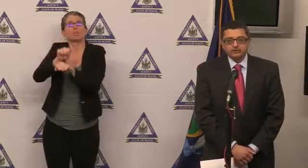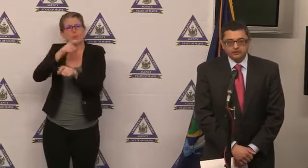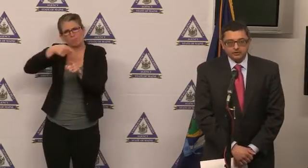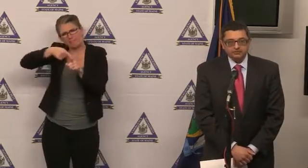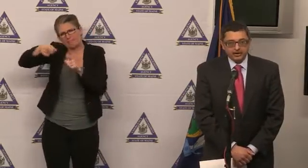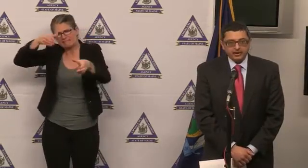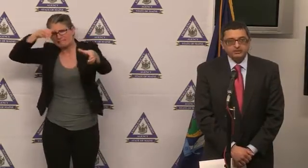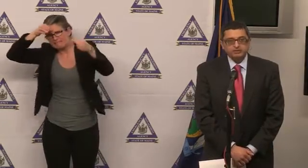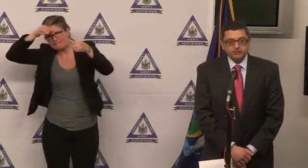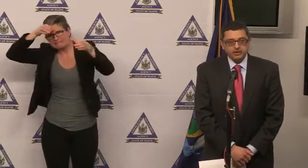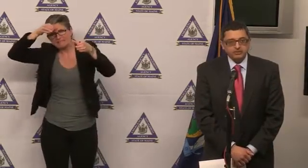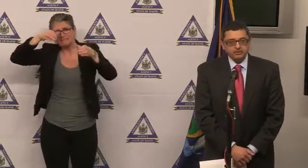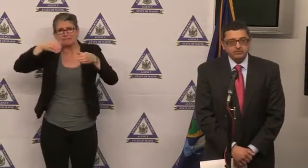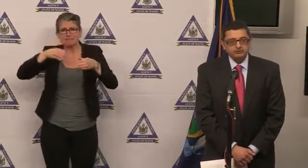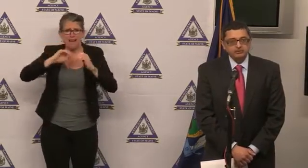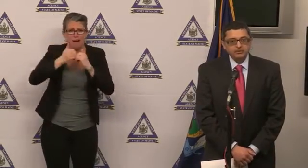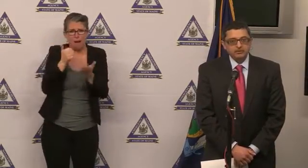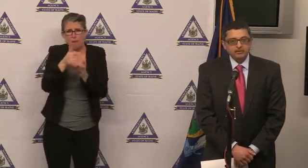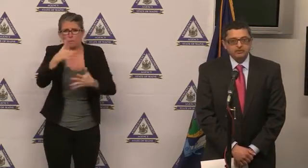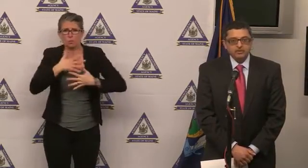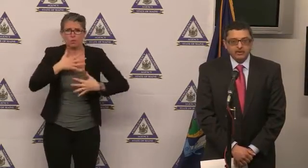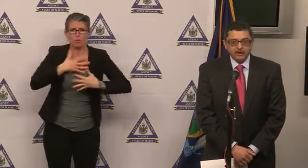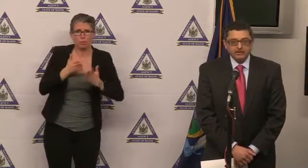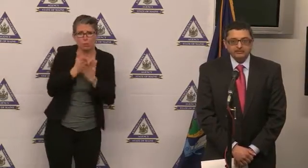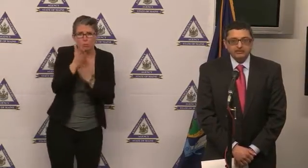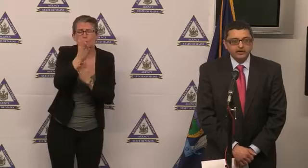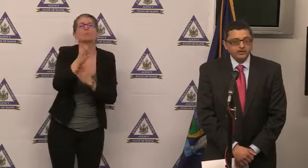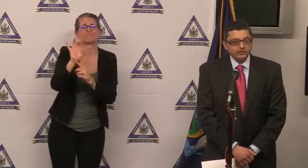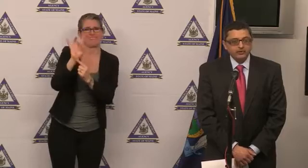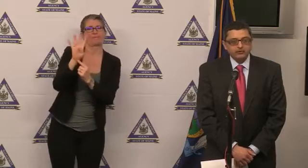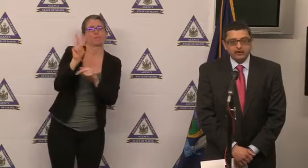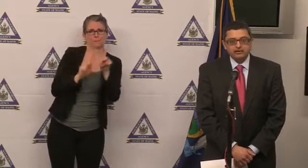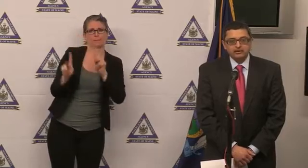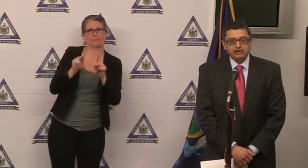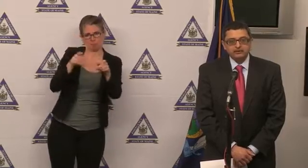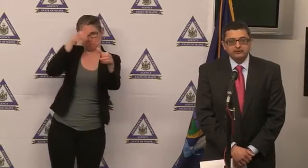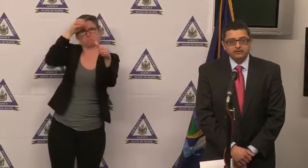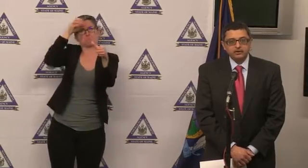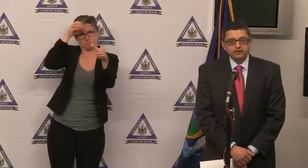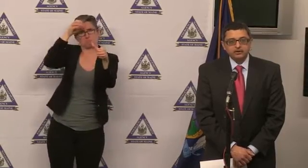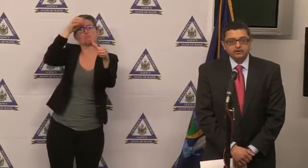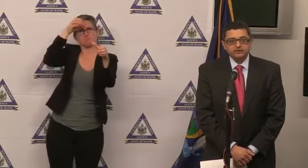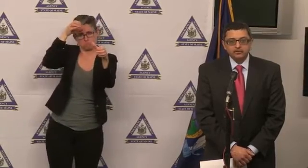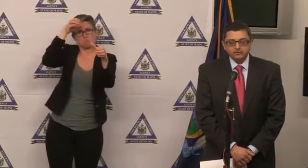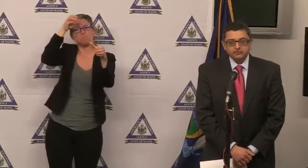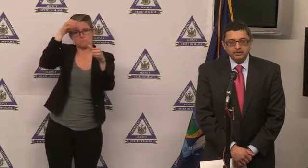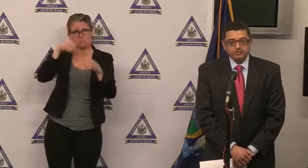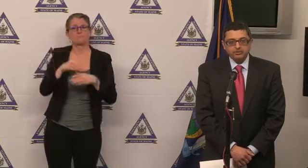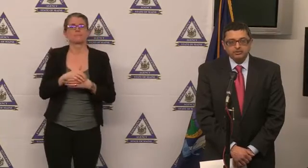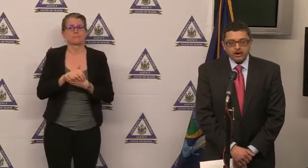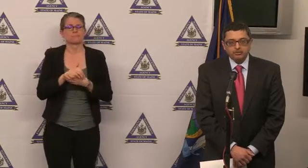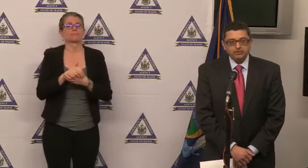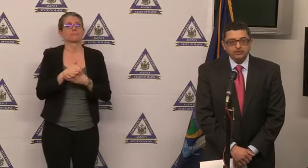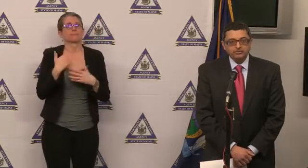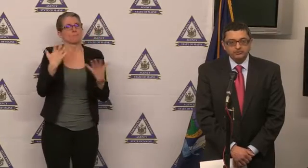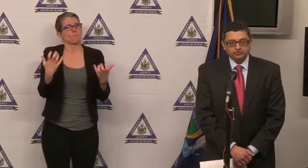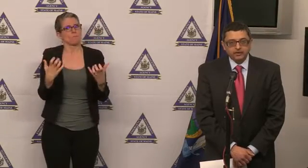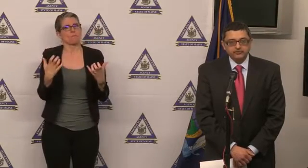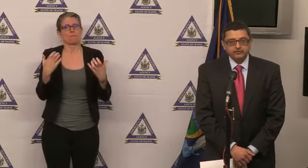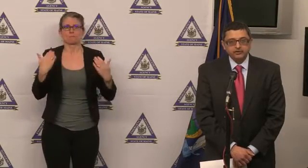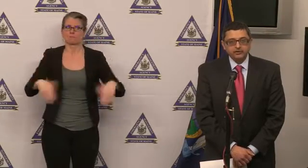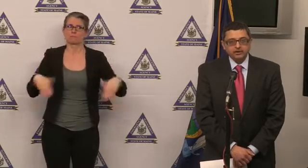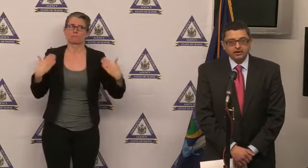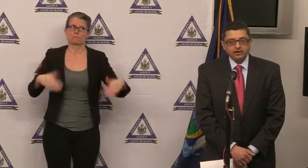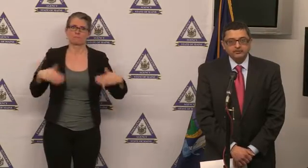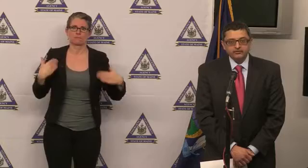are difficult times for many people. And we ask that everyone recognize that different people grapple with the